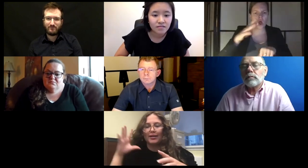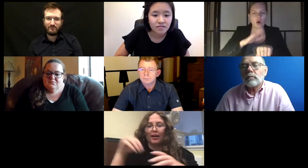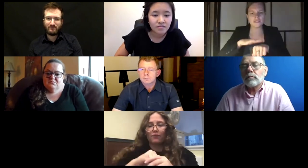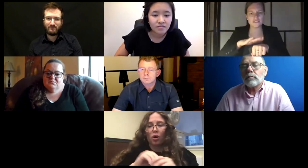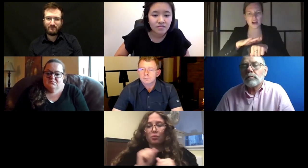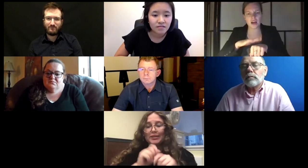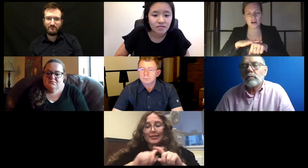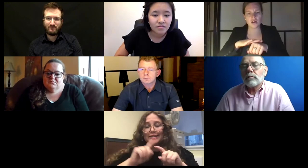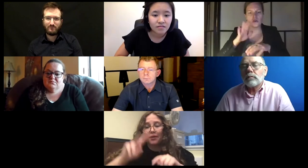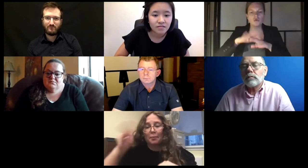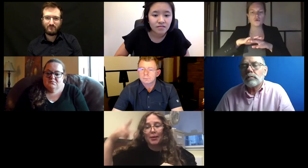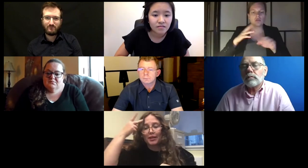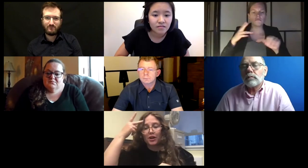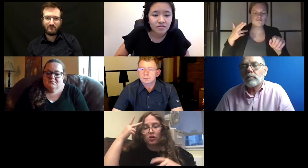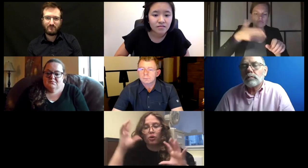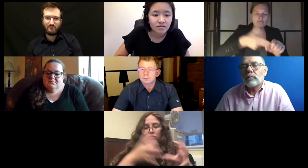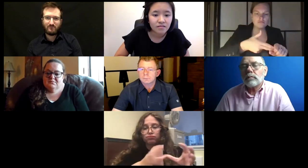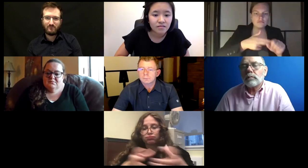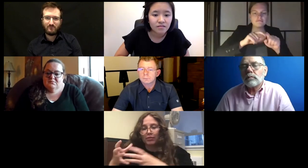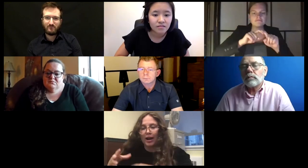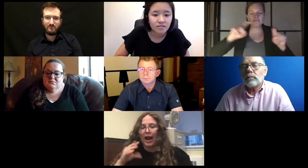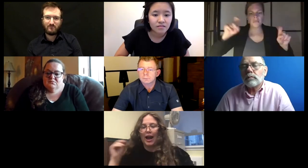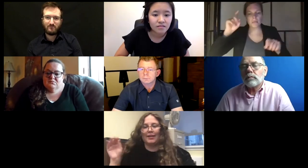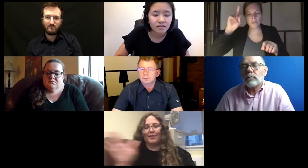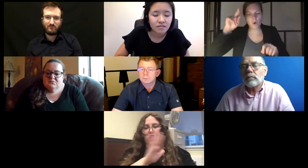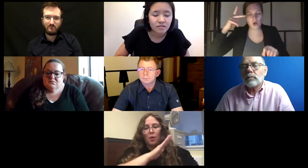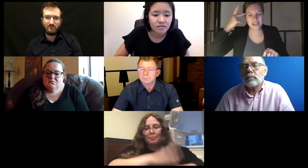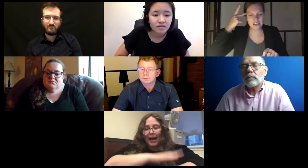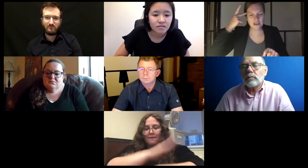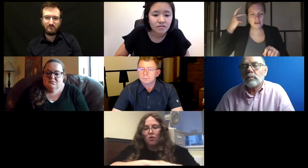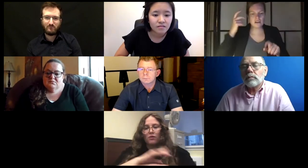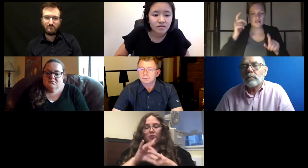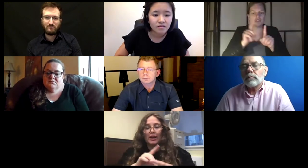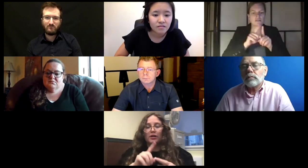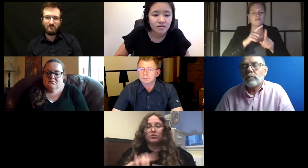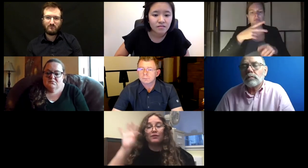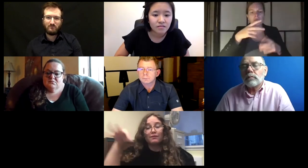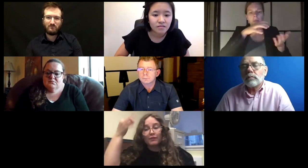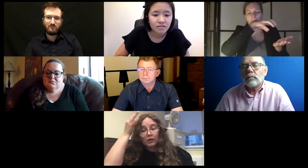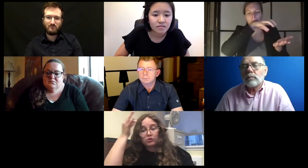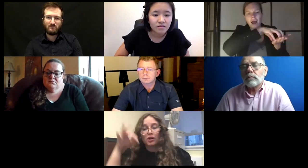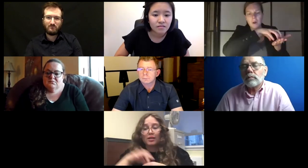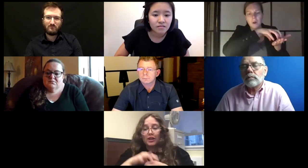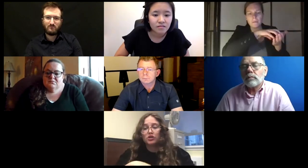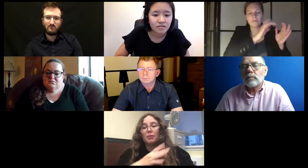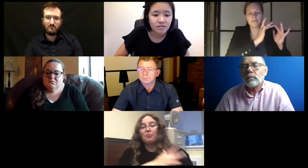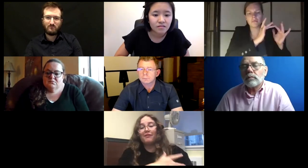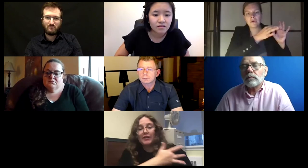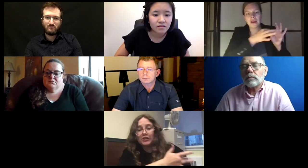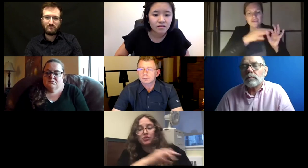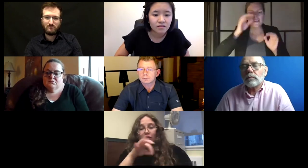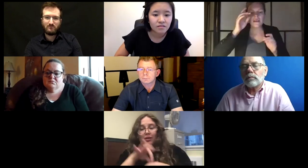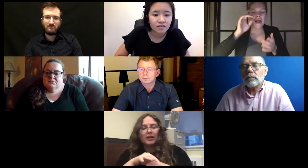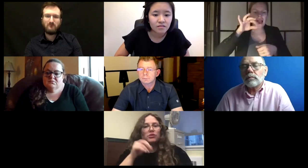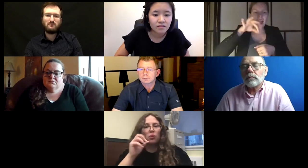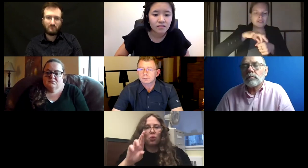What would your advice be about getting involved with different political organizations and their platforms regarding